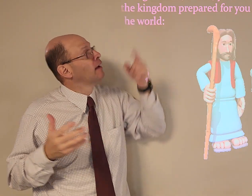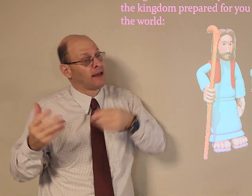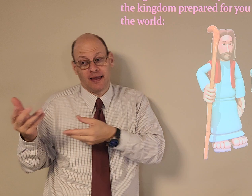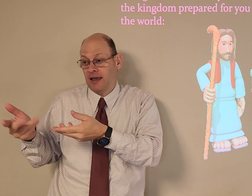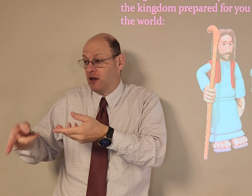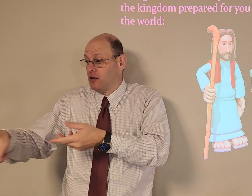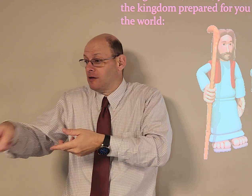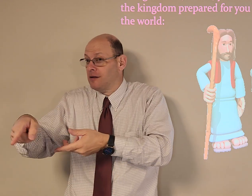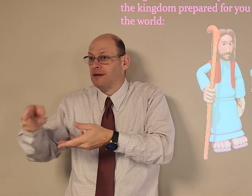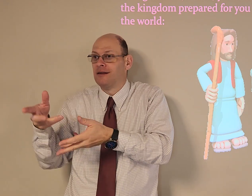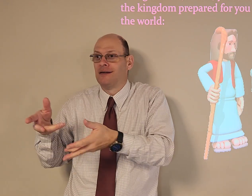inherit the kingdom